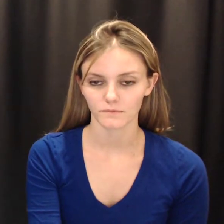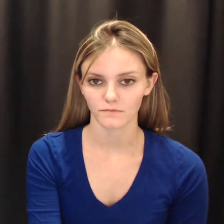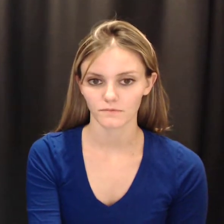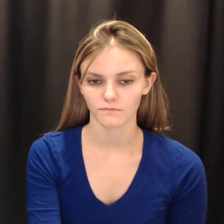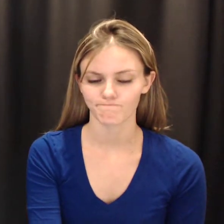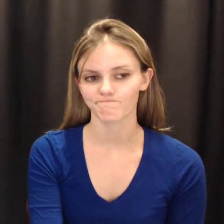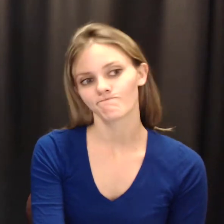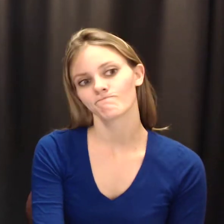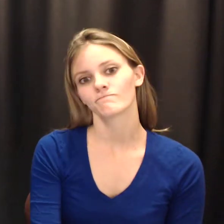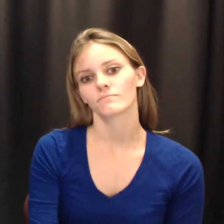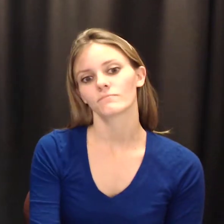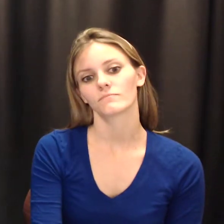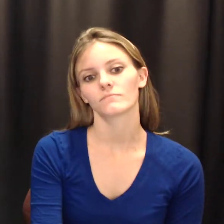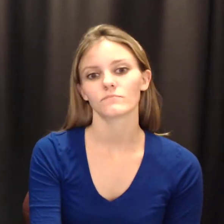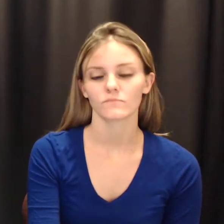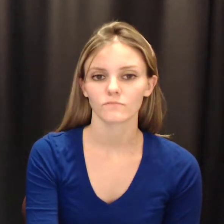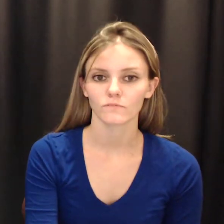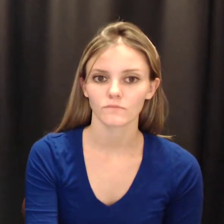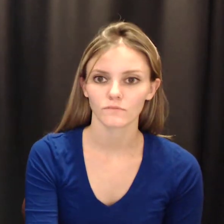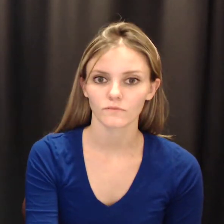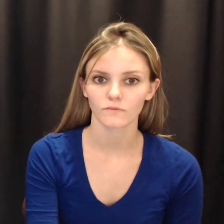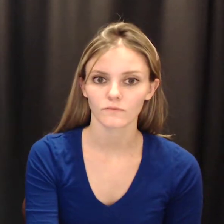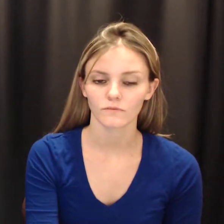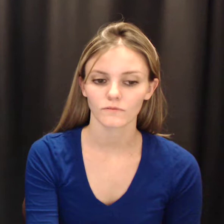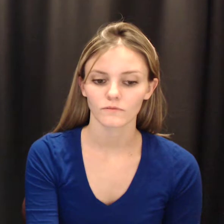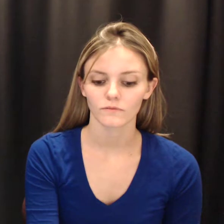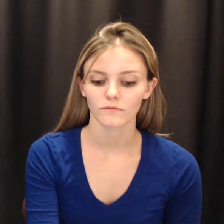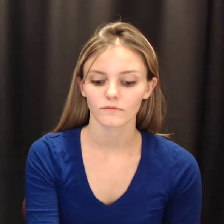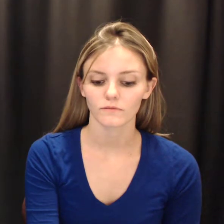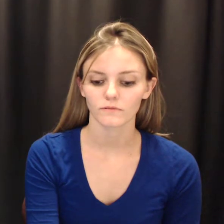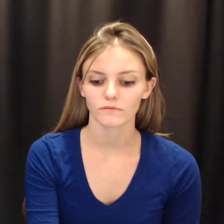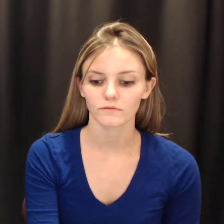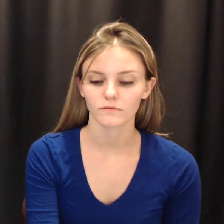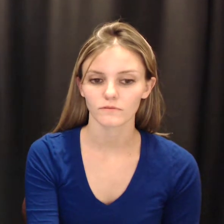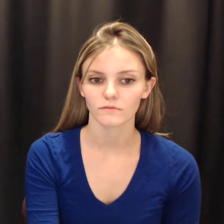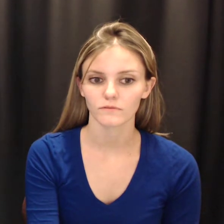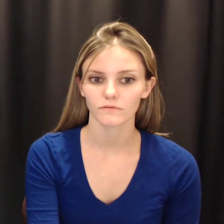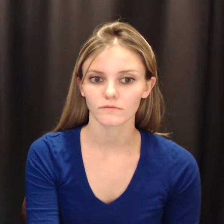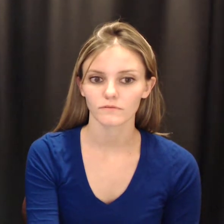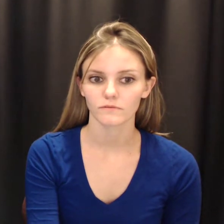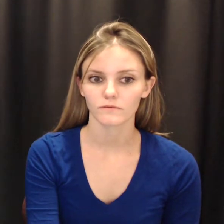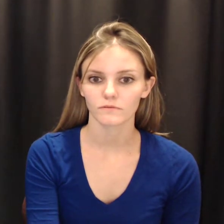Yeah, I understand that's difficult. Would you be interested in pursuing graphic design still?